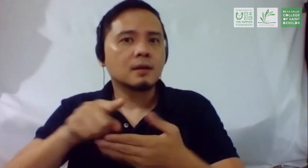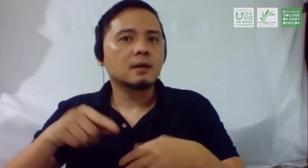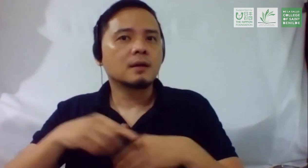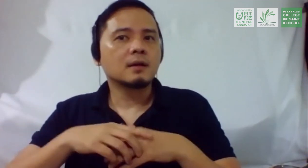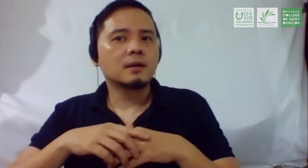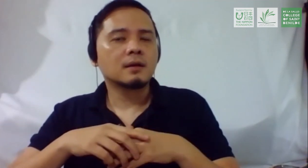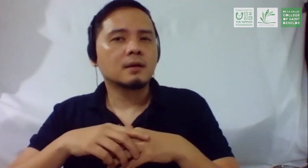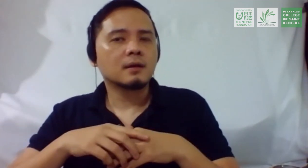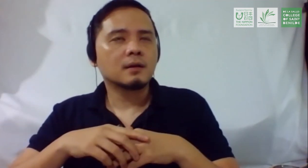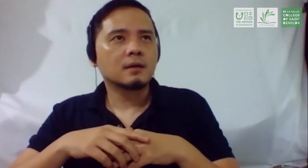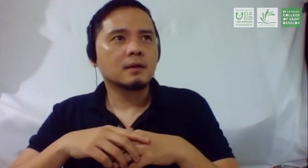or Thursday.